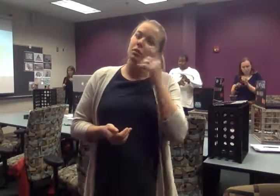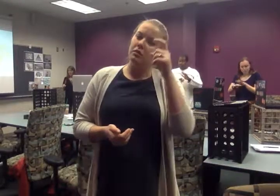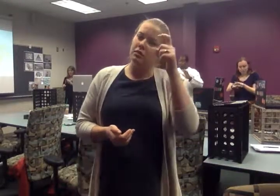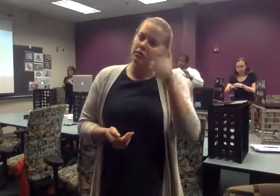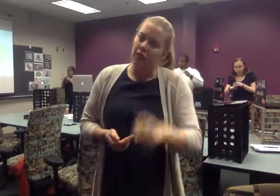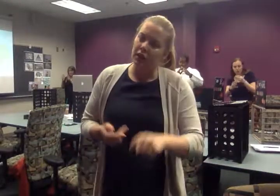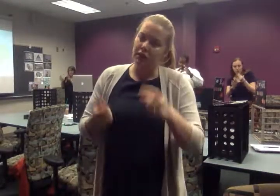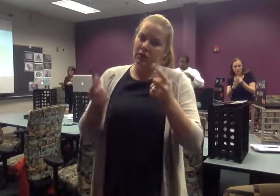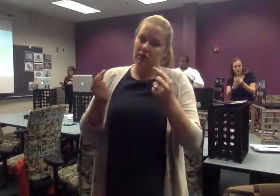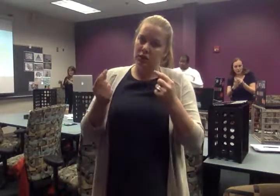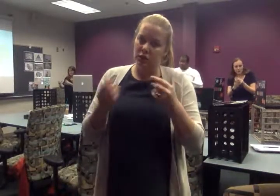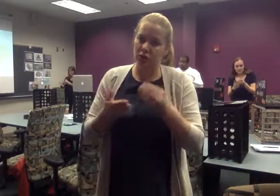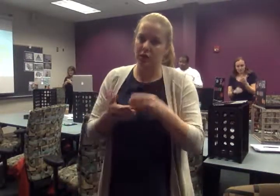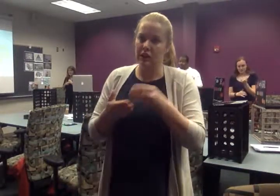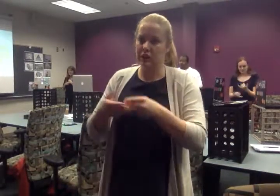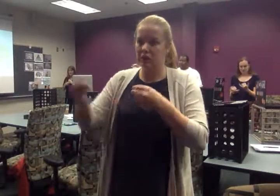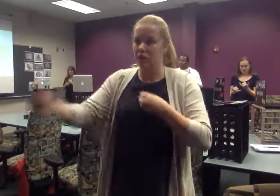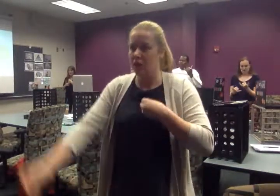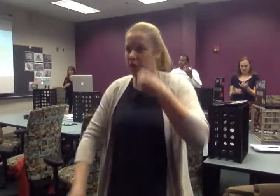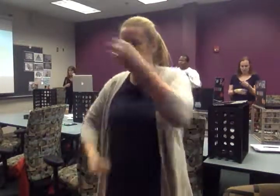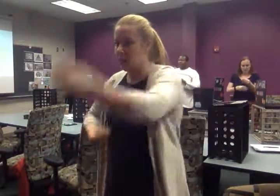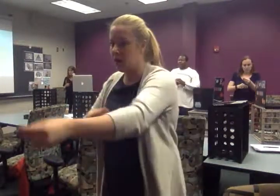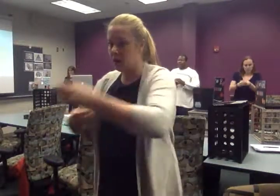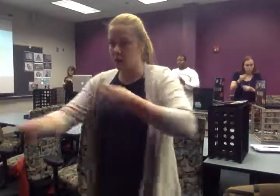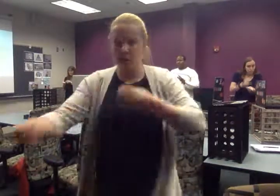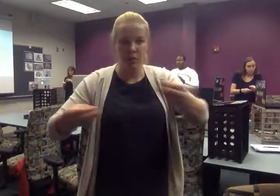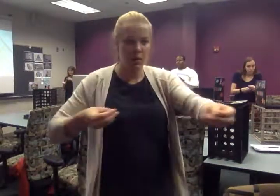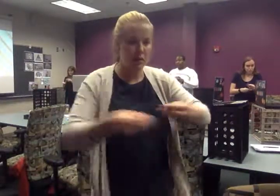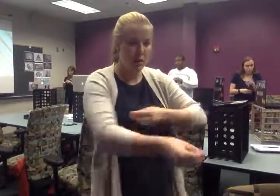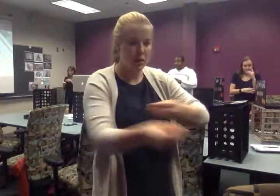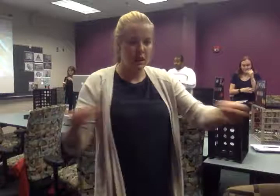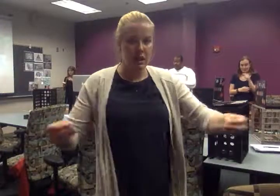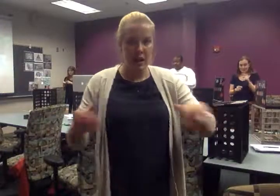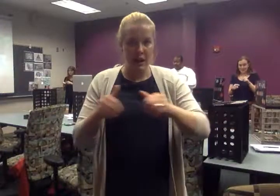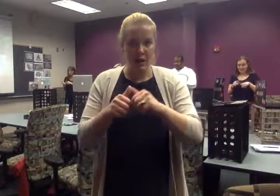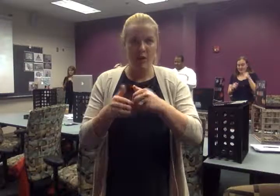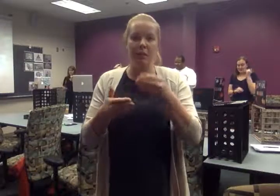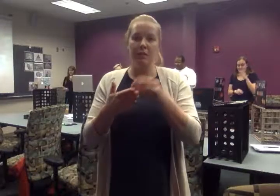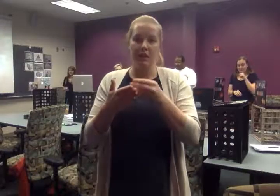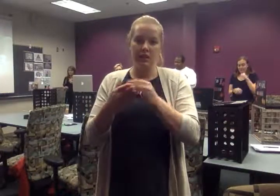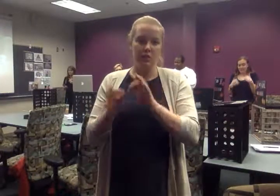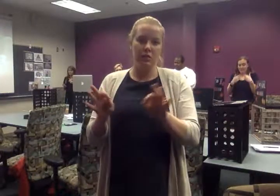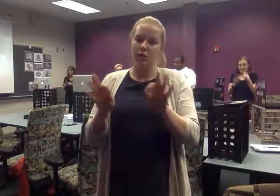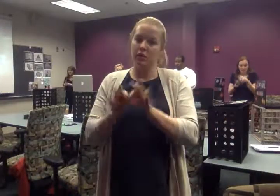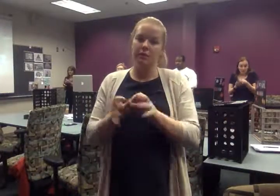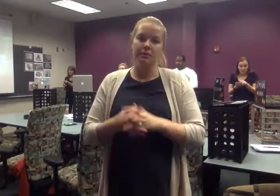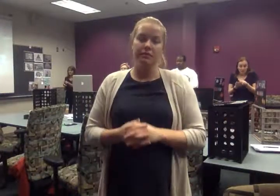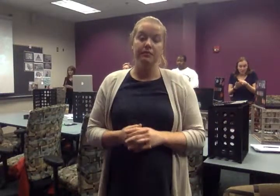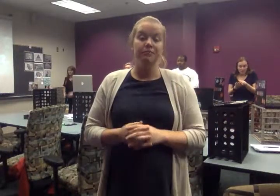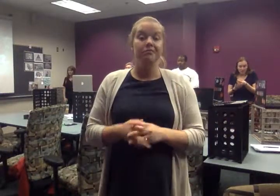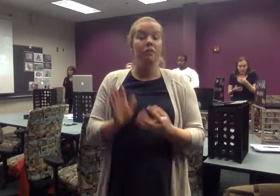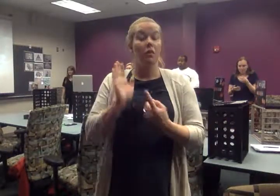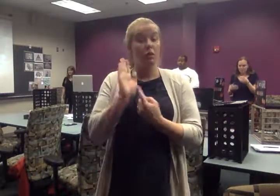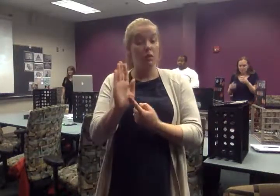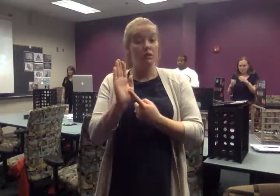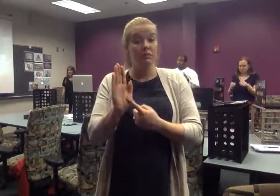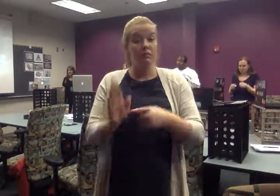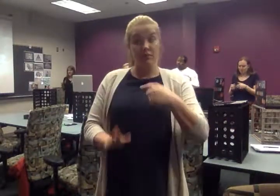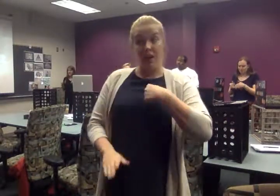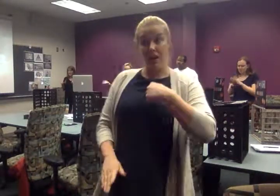them transferable, which wouldn't be possible without money. Like, for instance, it allows you to hire someone to mow your lawn for you. But Graeber argues